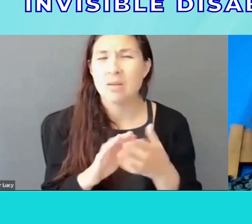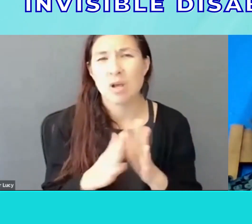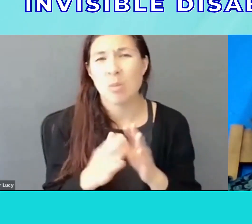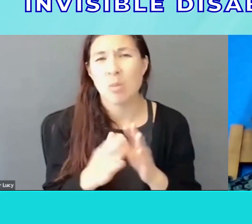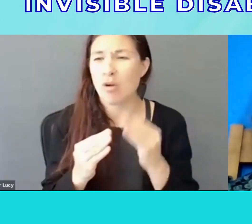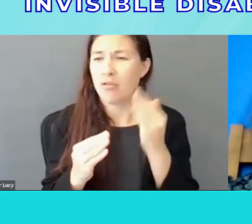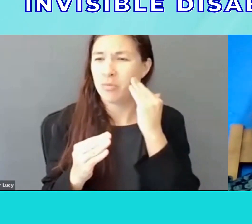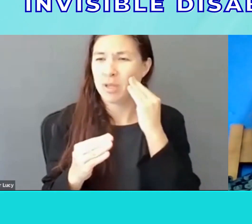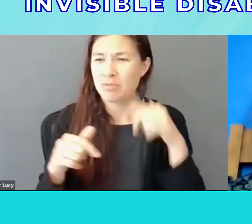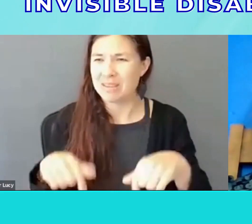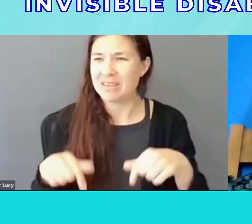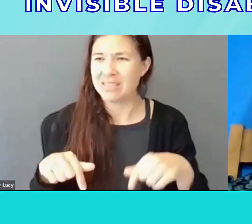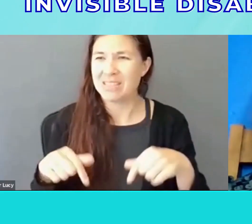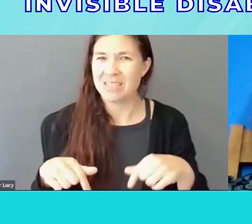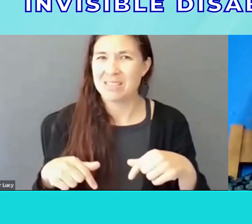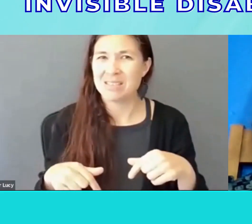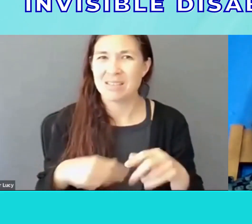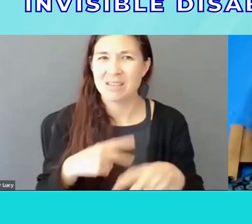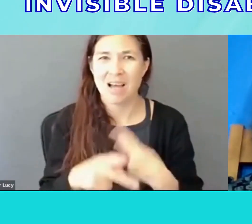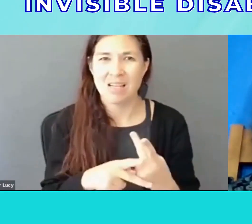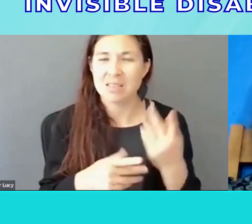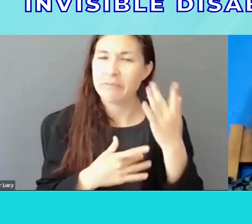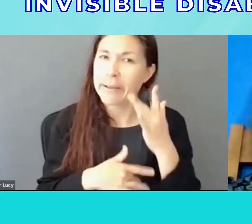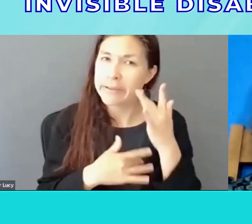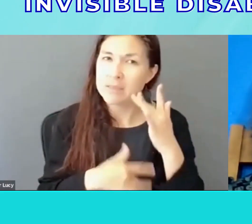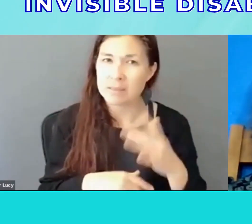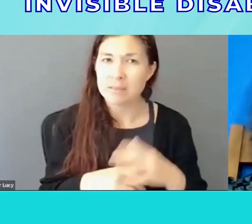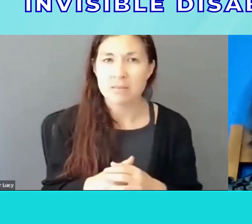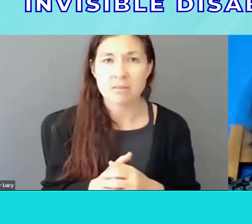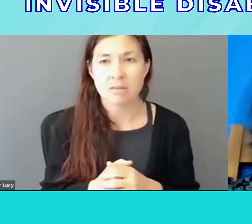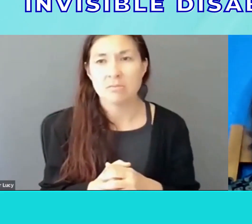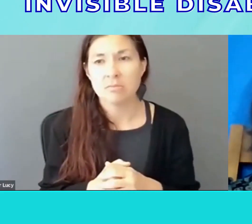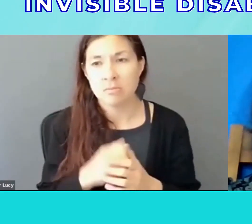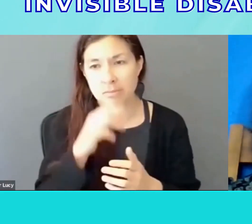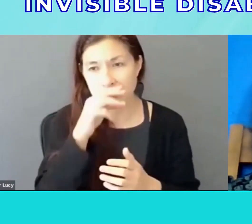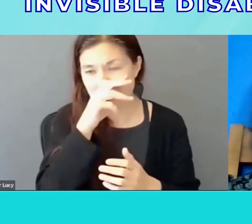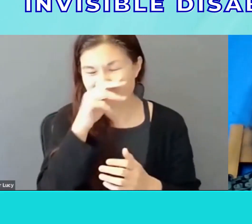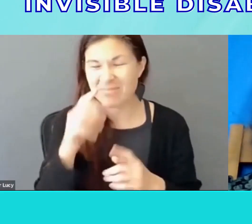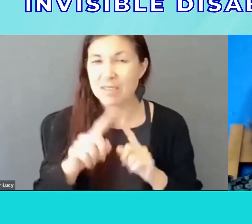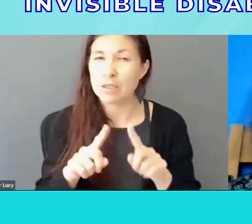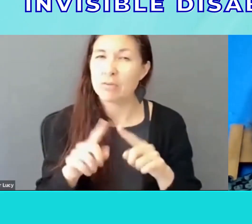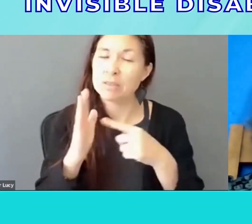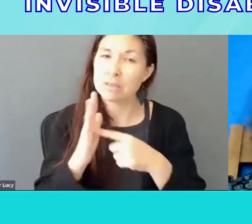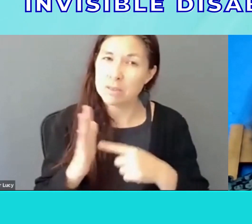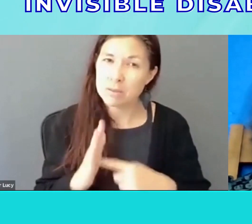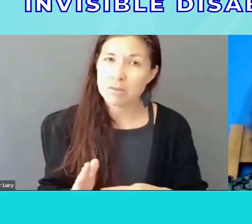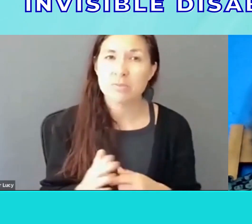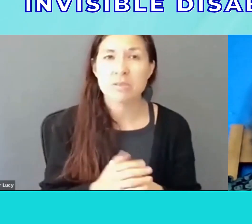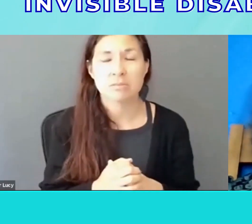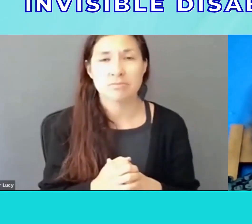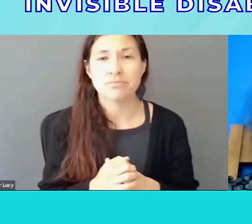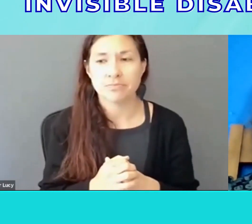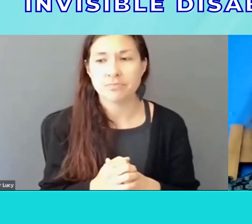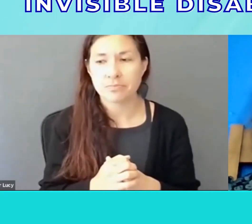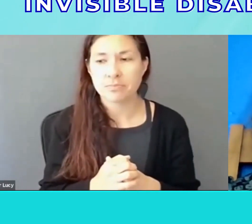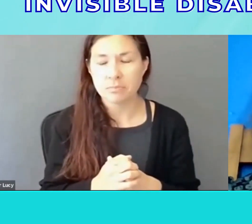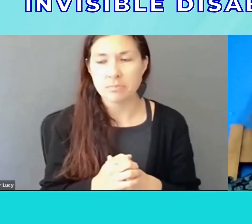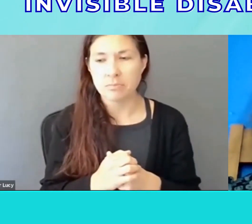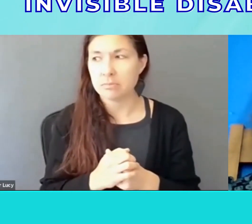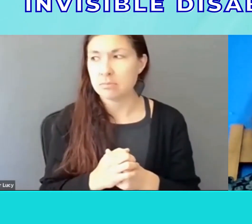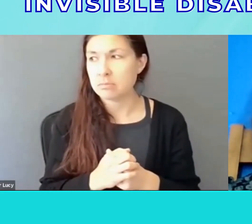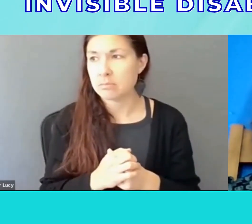some medications, there's a few different ones, and using compression tights or abdominal binders. So those are a few strategies.